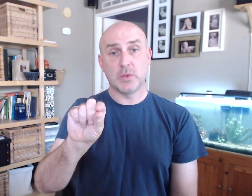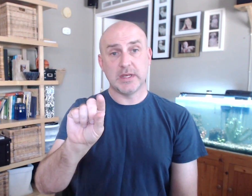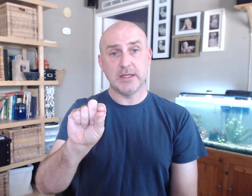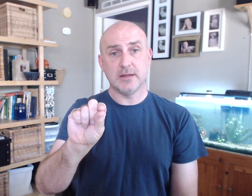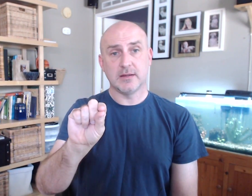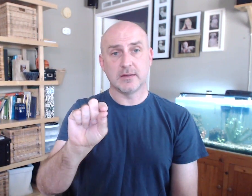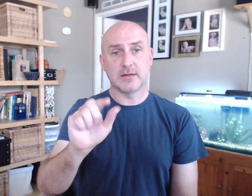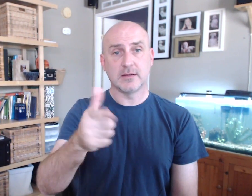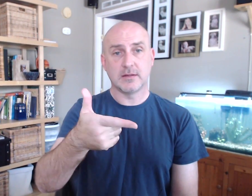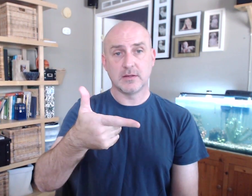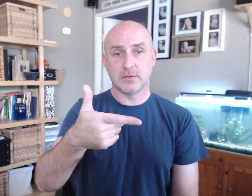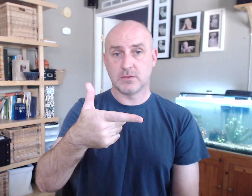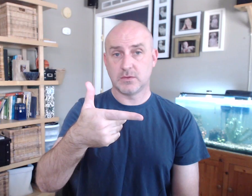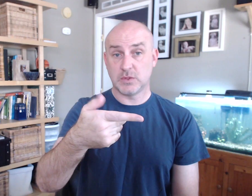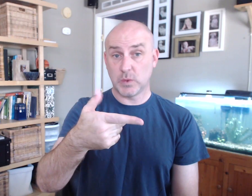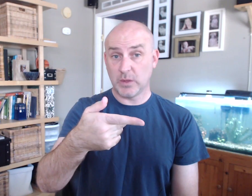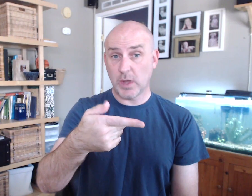20, 21,